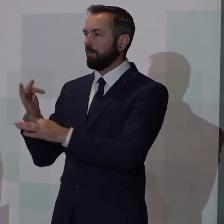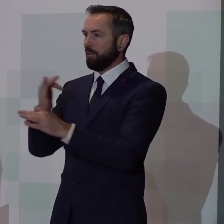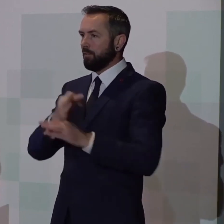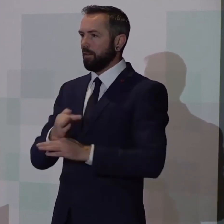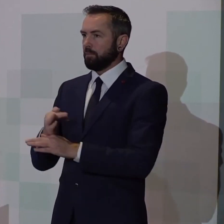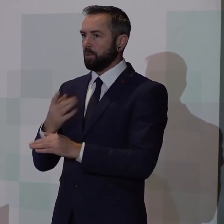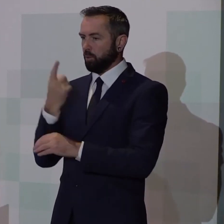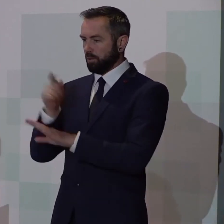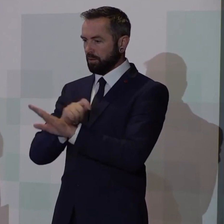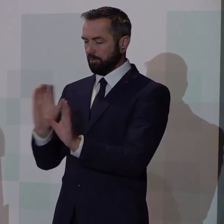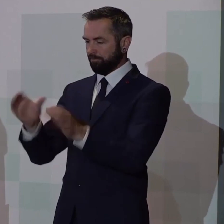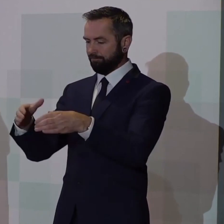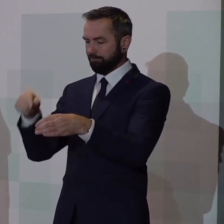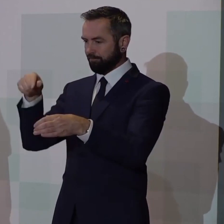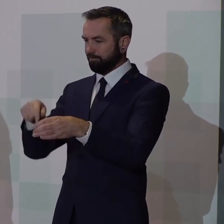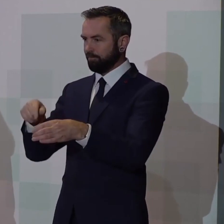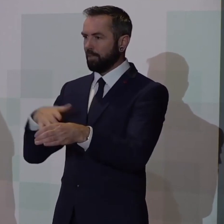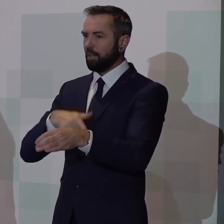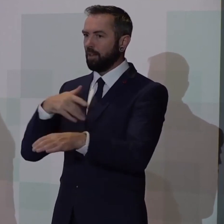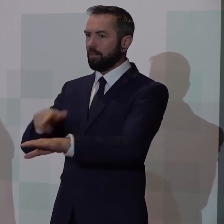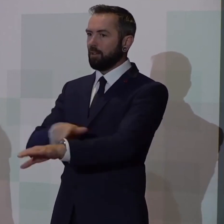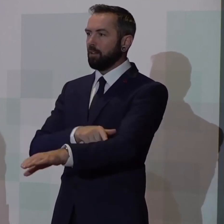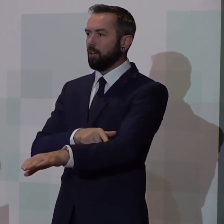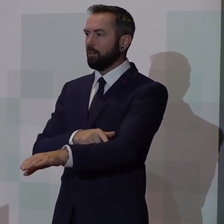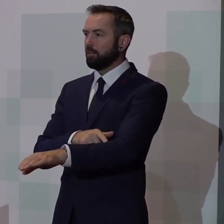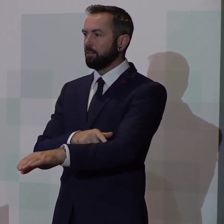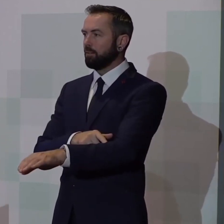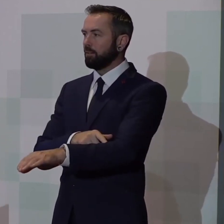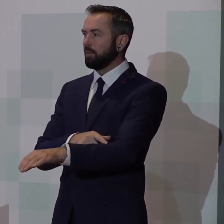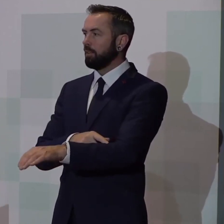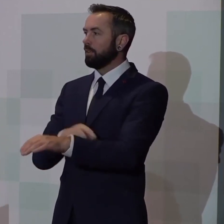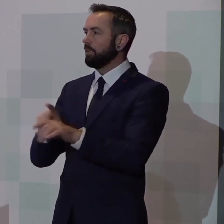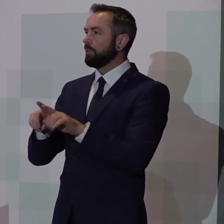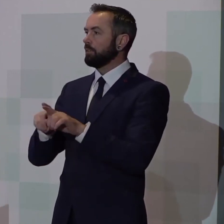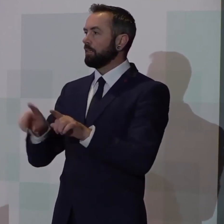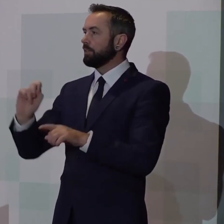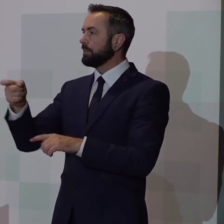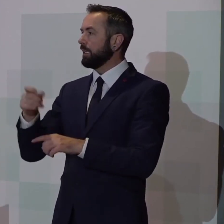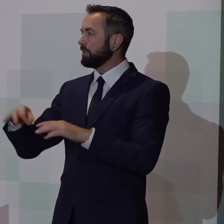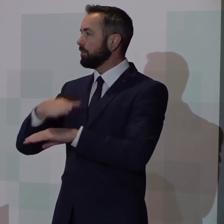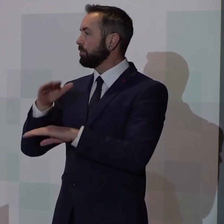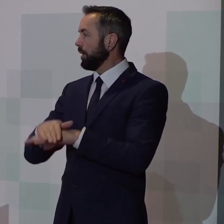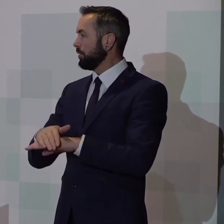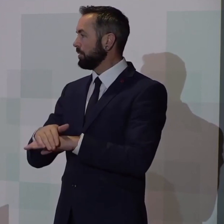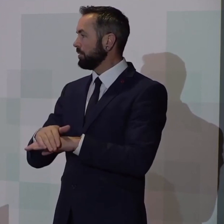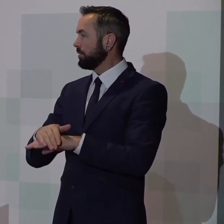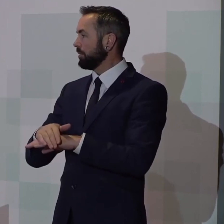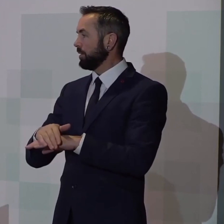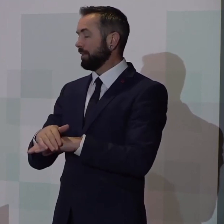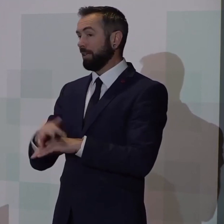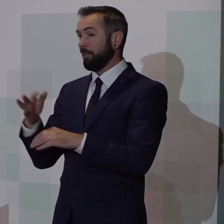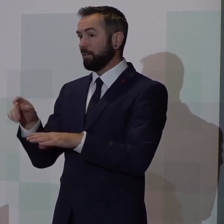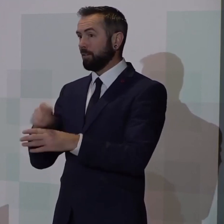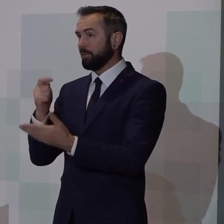was based on lifelong heterosexual marriage. Of course, we might, if I had time, I'd love to deconstruct